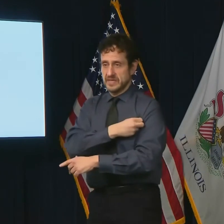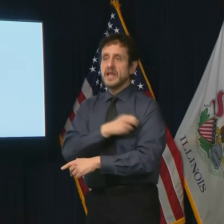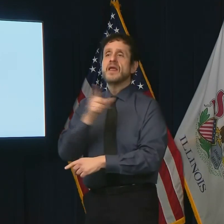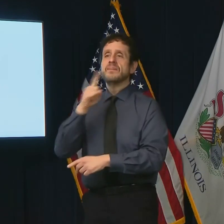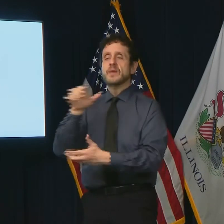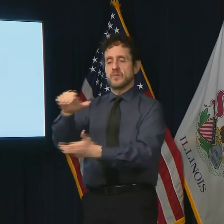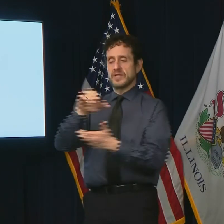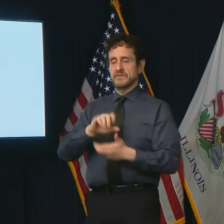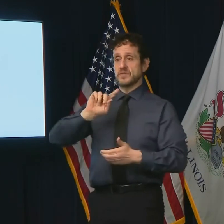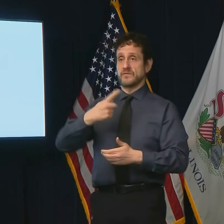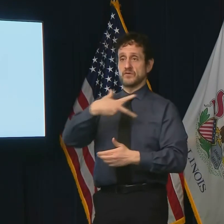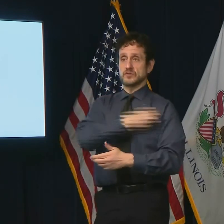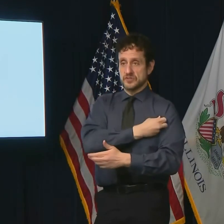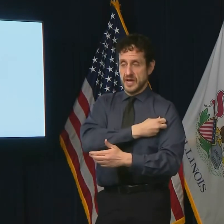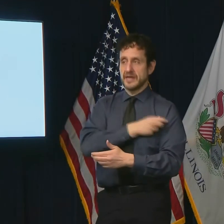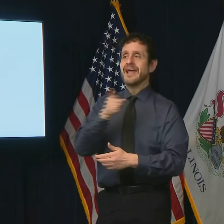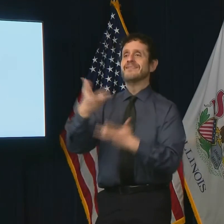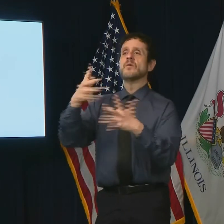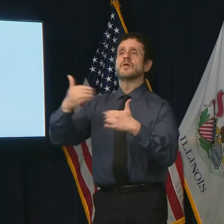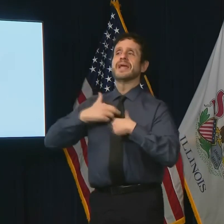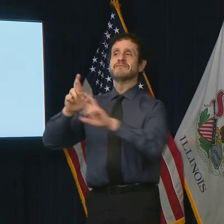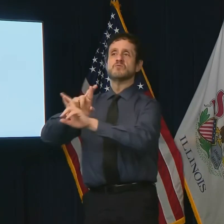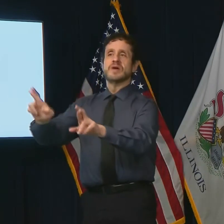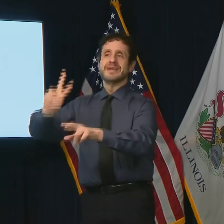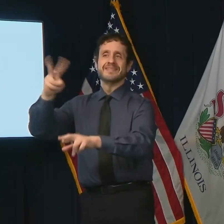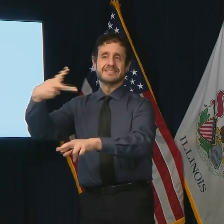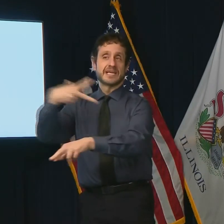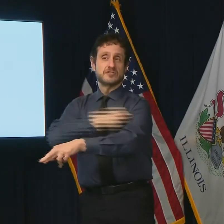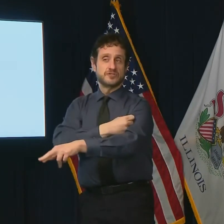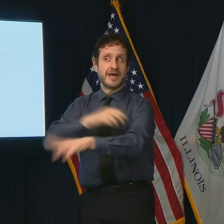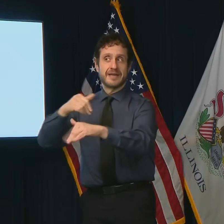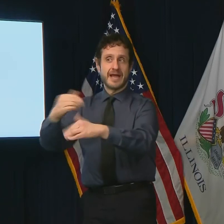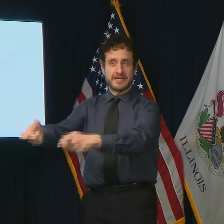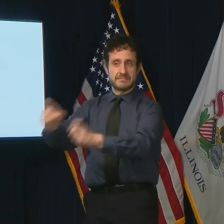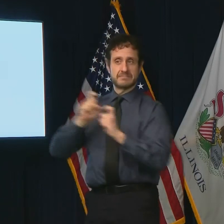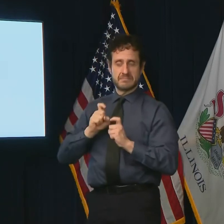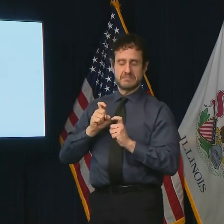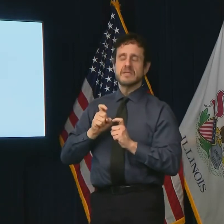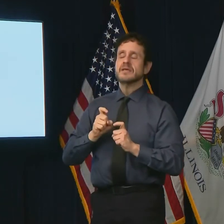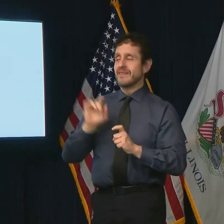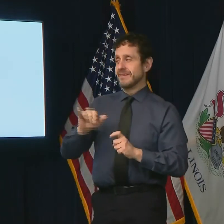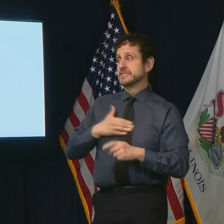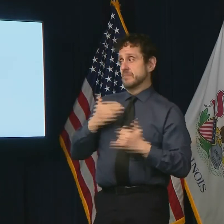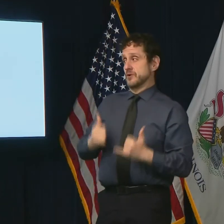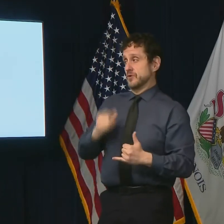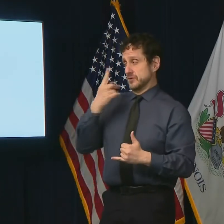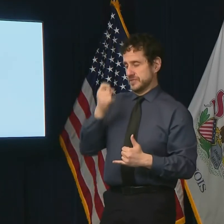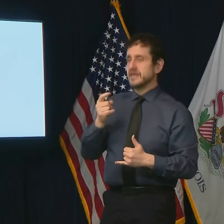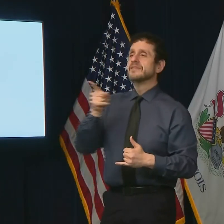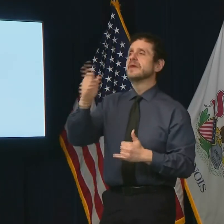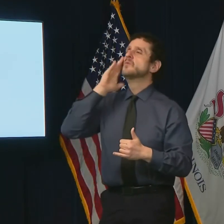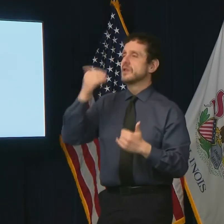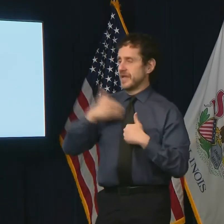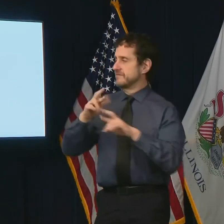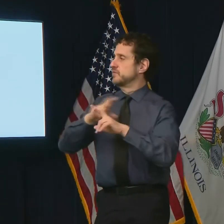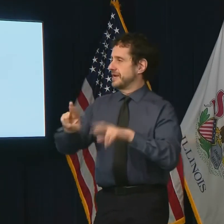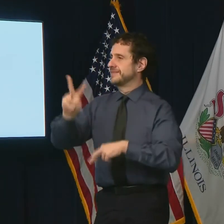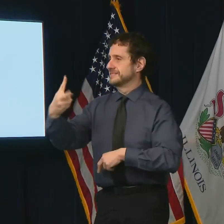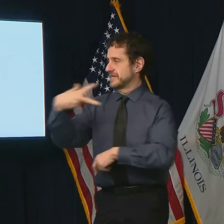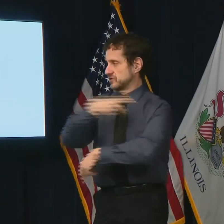a second one that is already available and not yet shipped. So that is my current understanding. That is why you may have heard